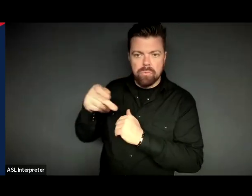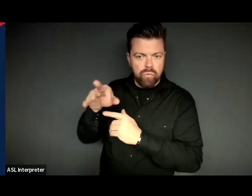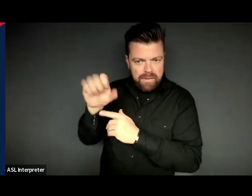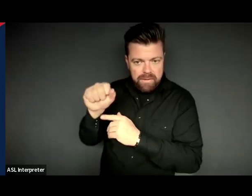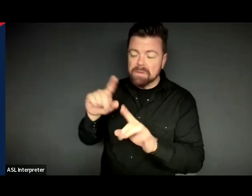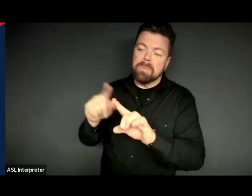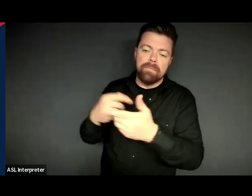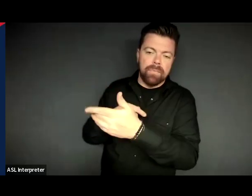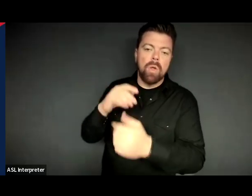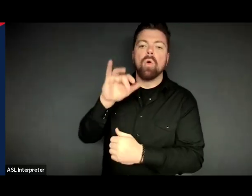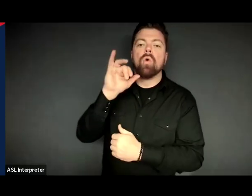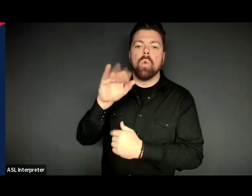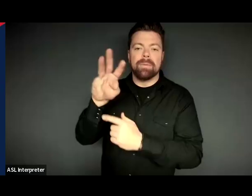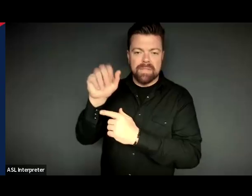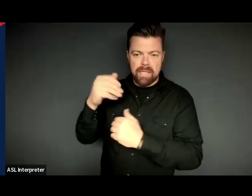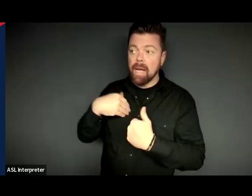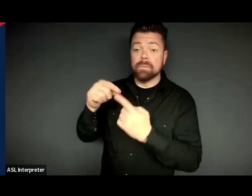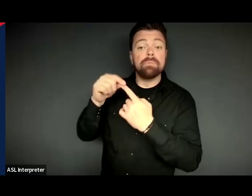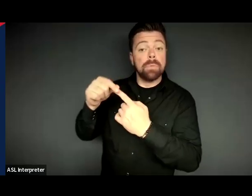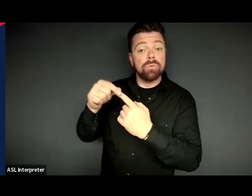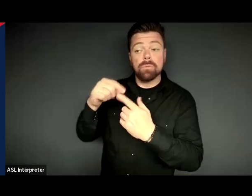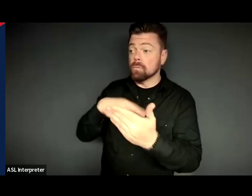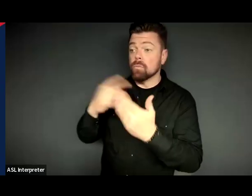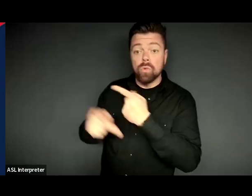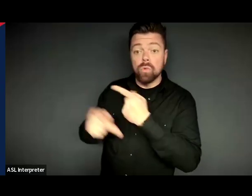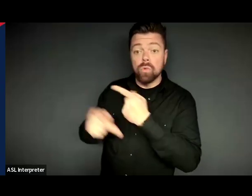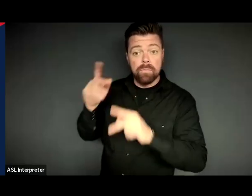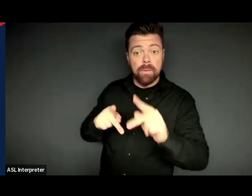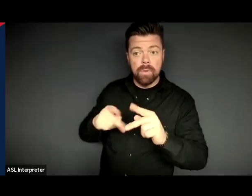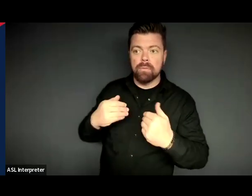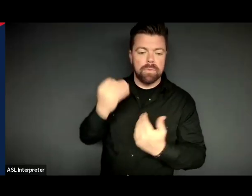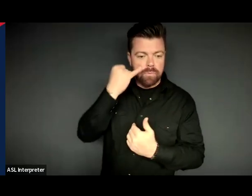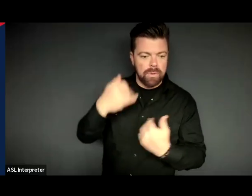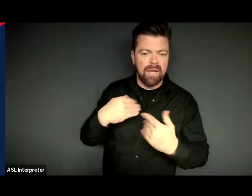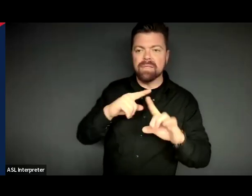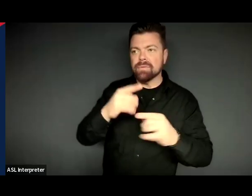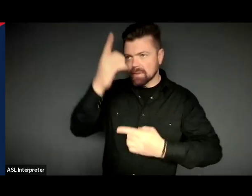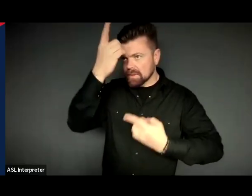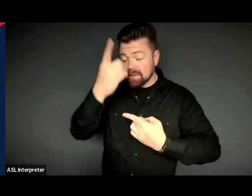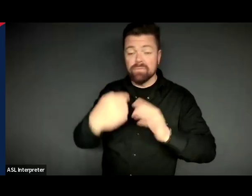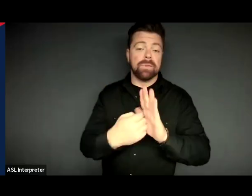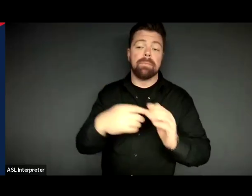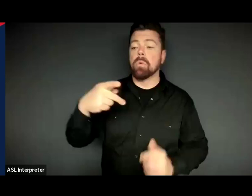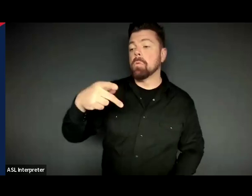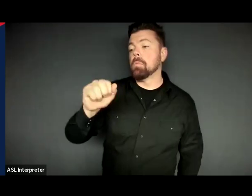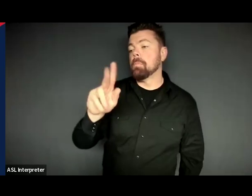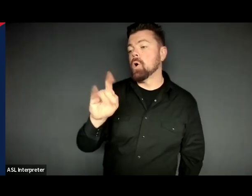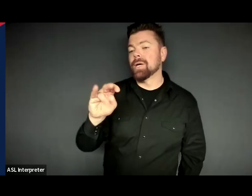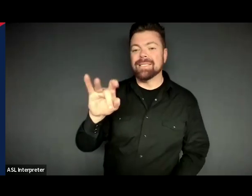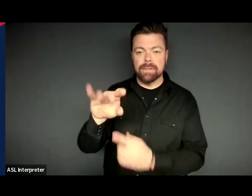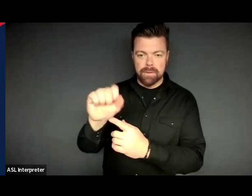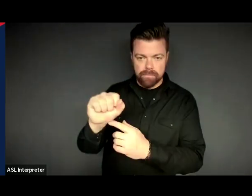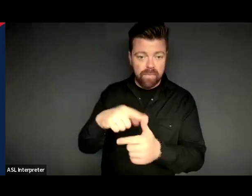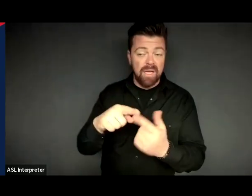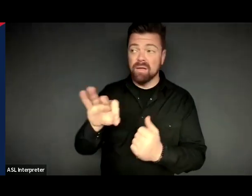special programs for people with MS. They have special programs for people with Parkinson's disease. So if you have paralysis for spinal